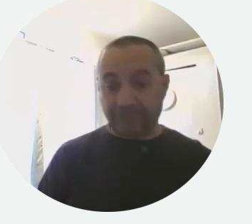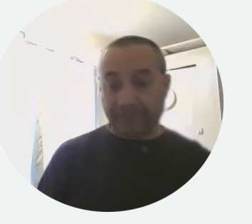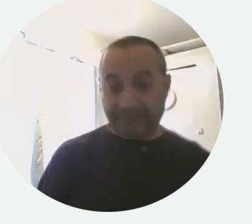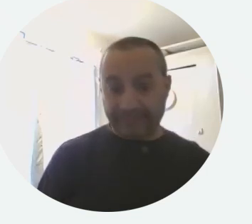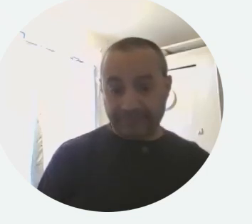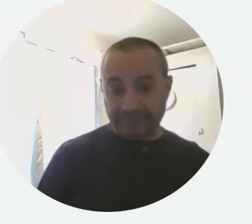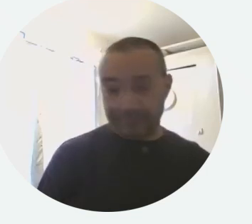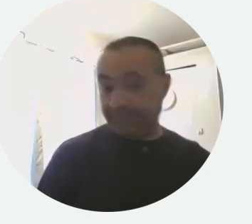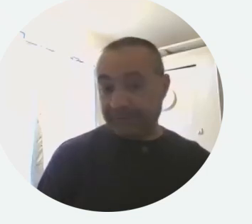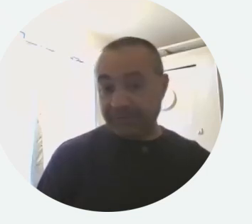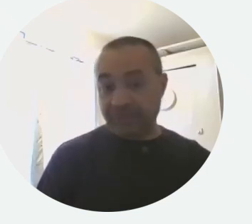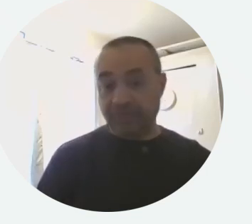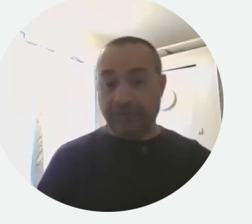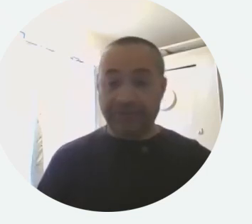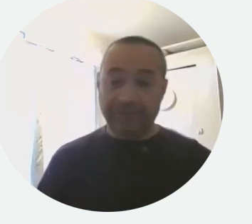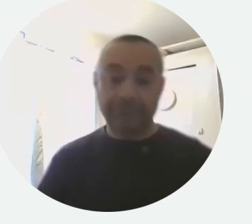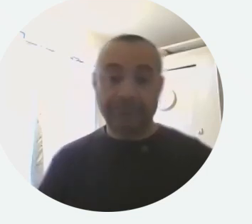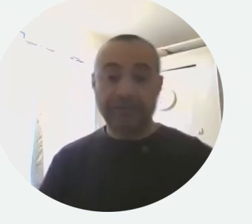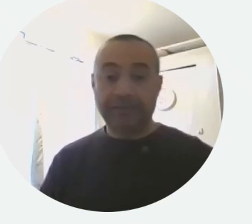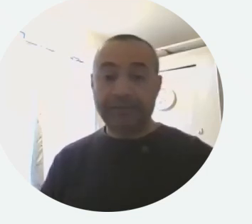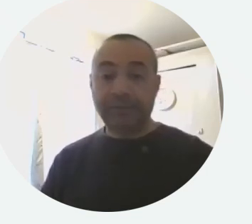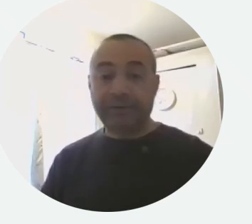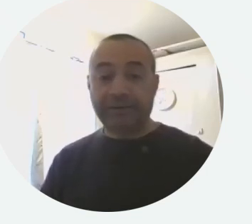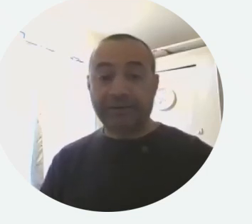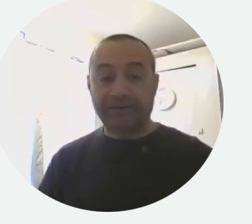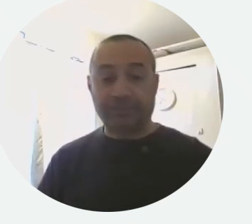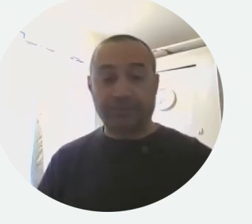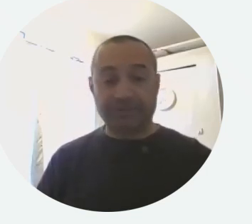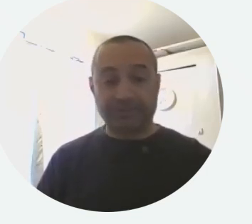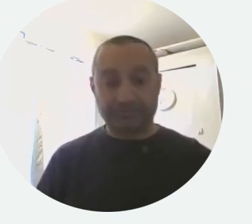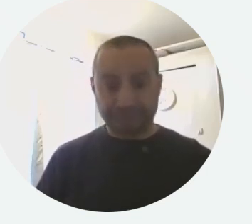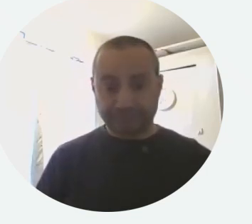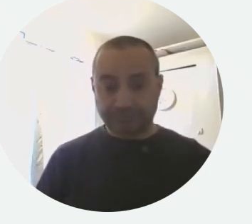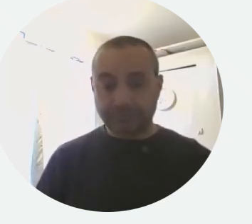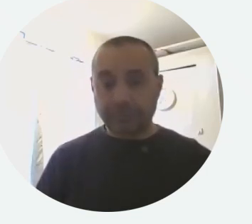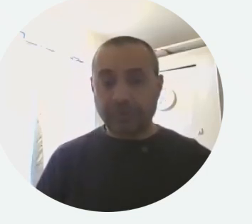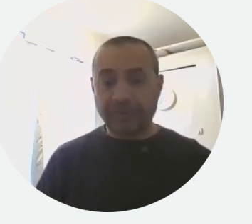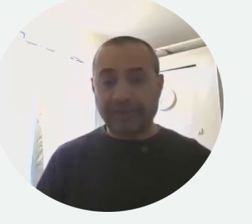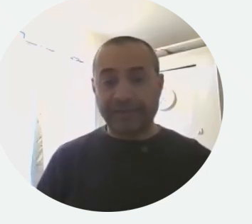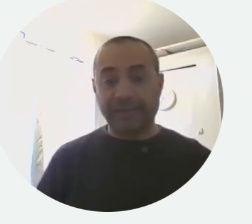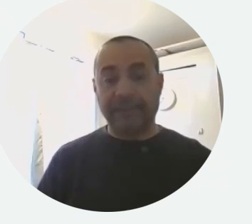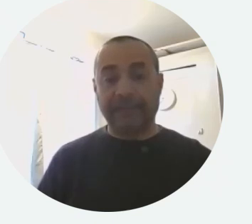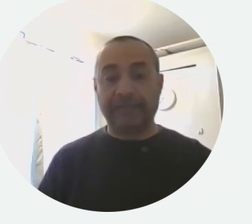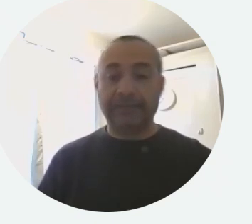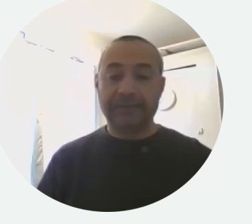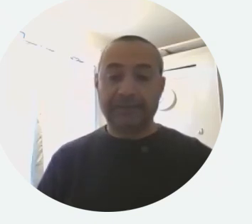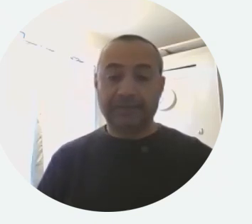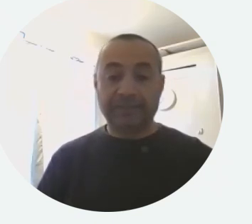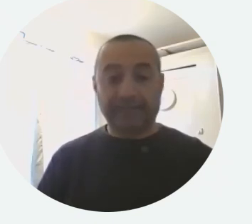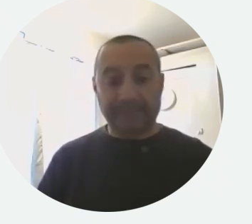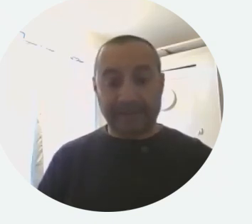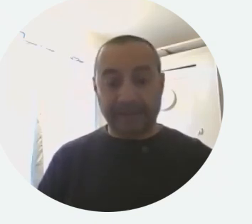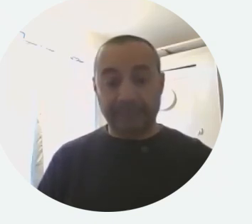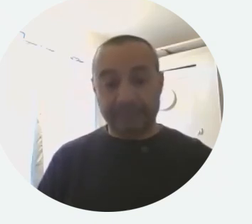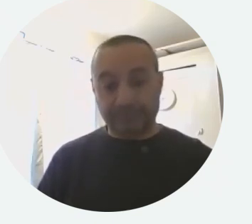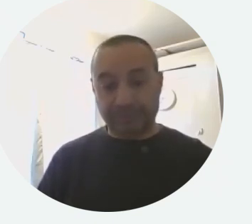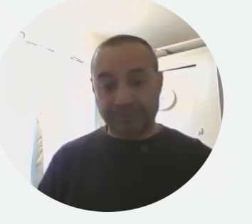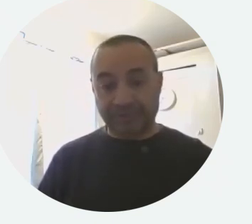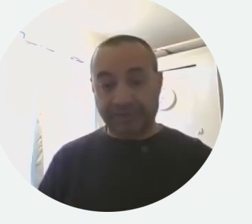language-based, speech, writing, lip reading, large print, or signing like BSL, British Sign Language,